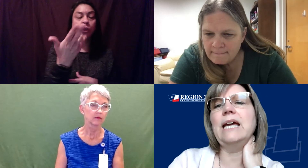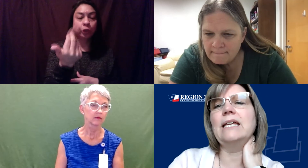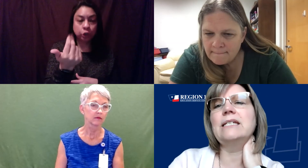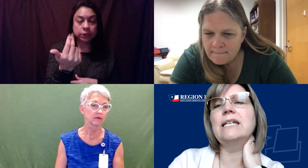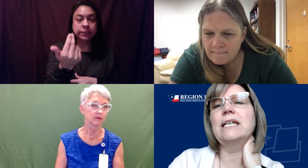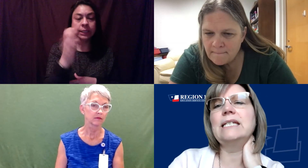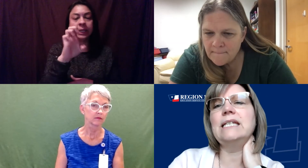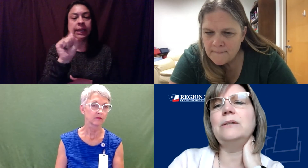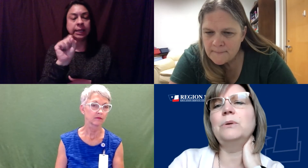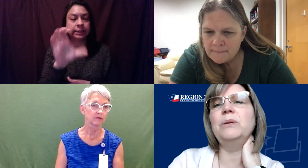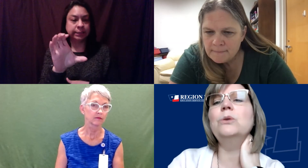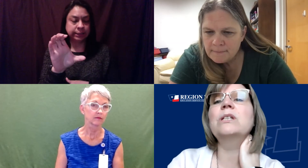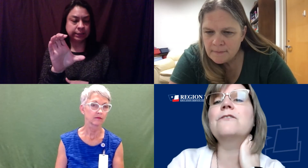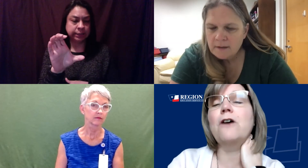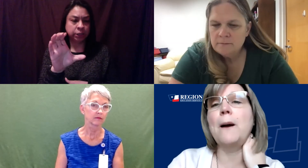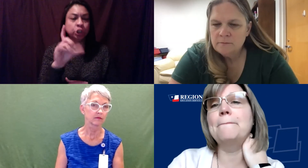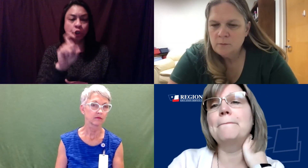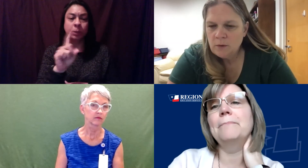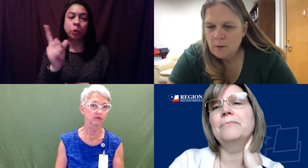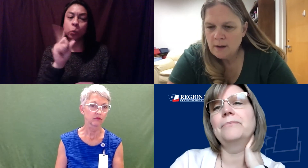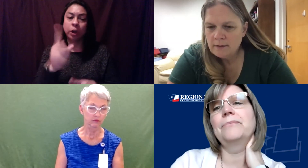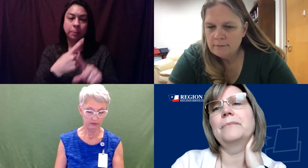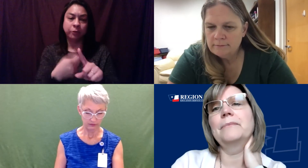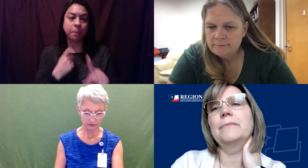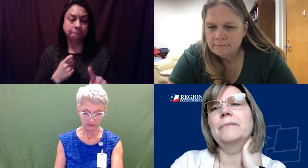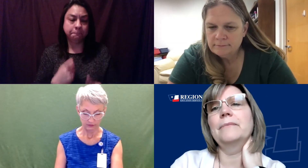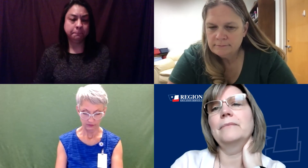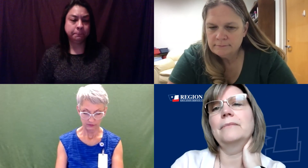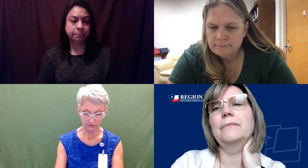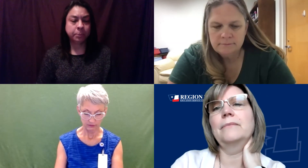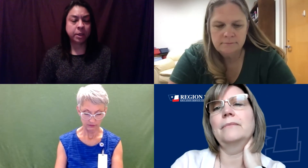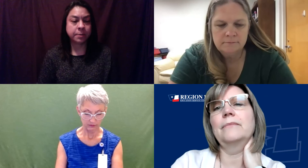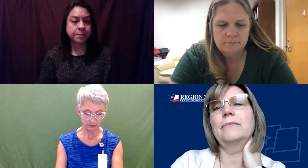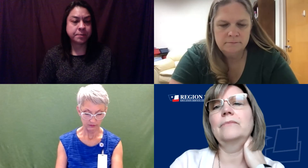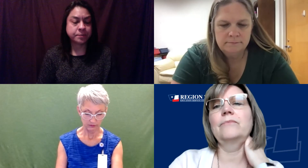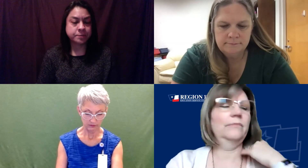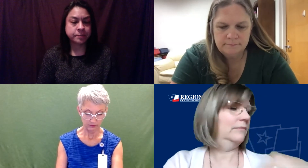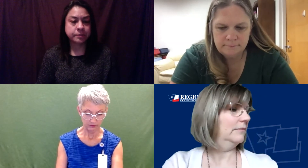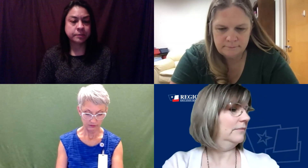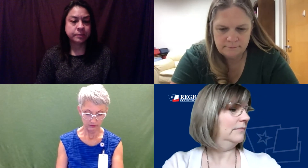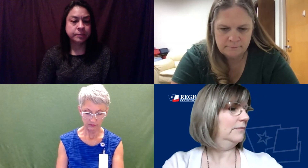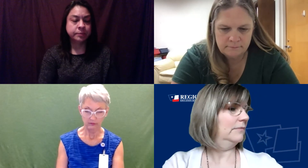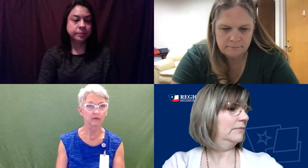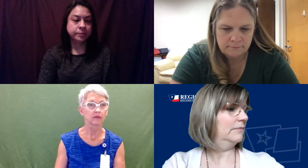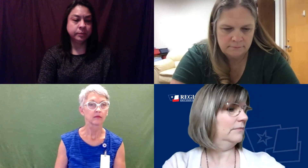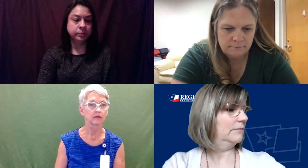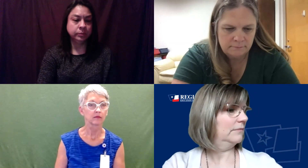13 ESC will be who it's from. Okay.